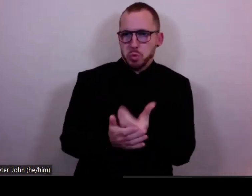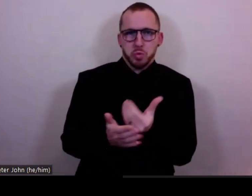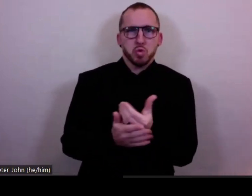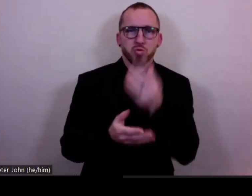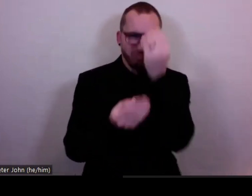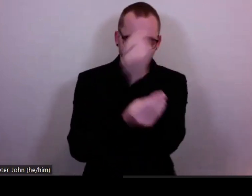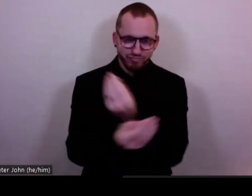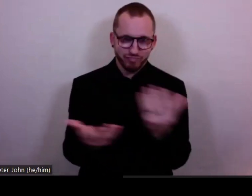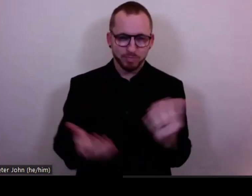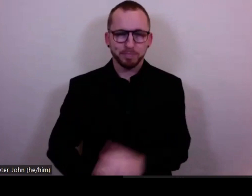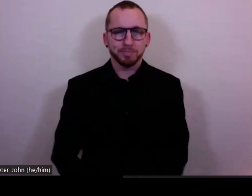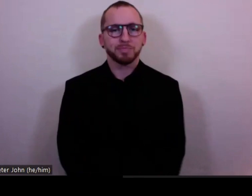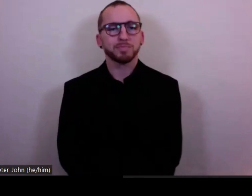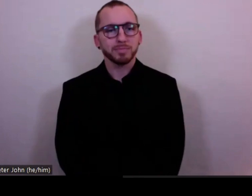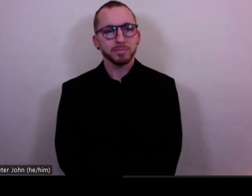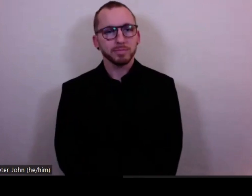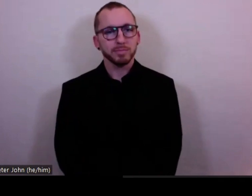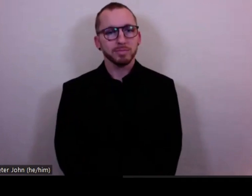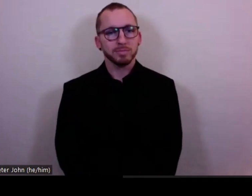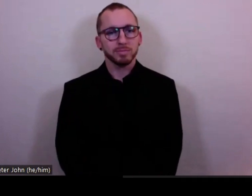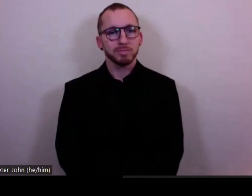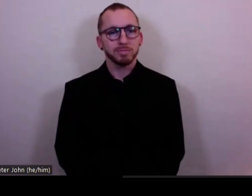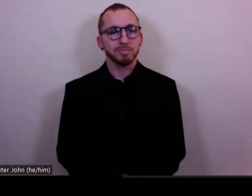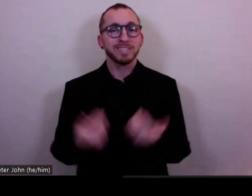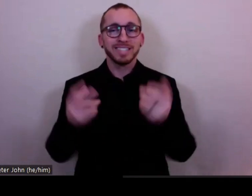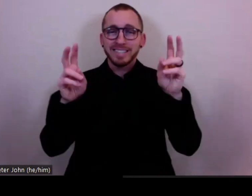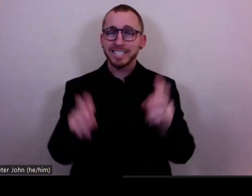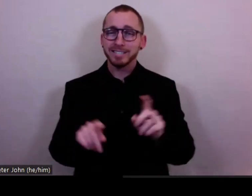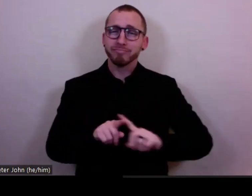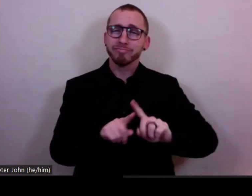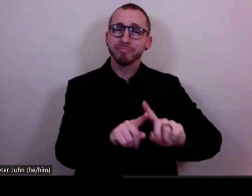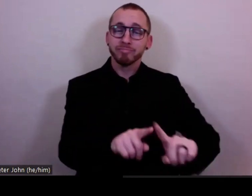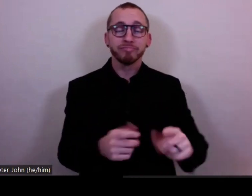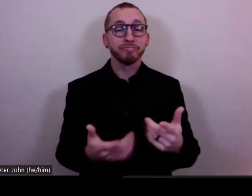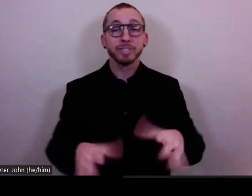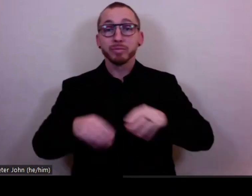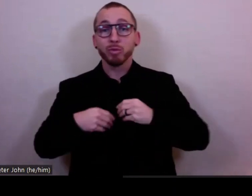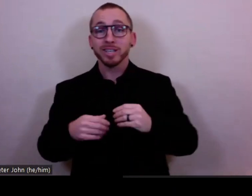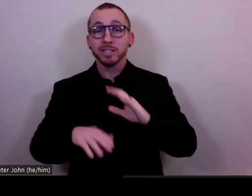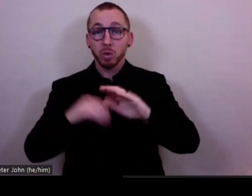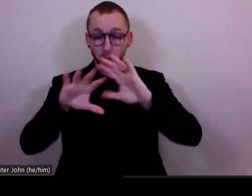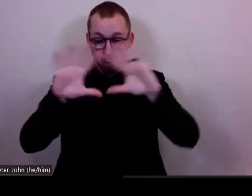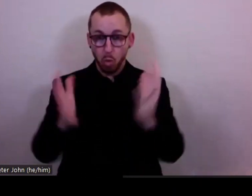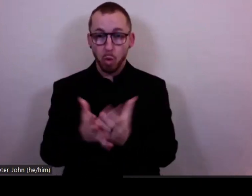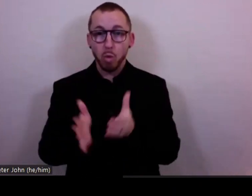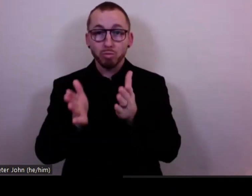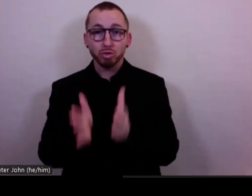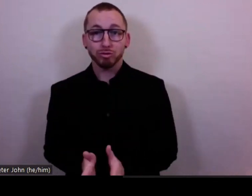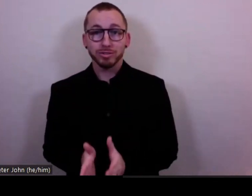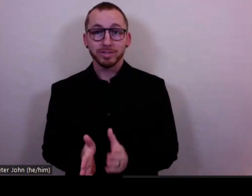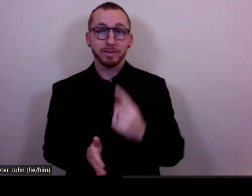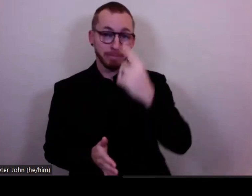have had the theme of embracing the whole person, connecting mind and body. That was last year's theme.